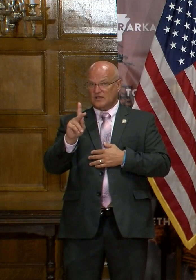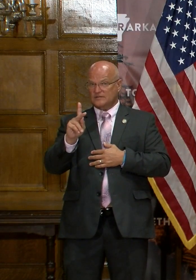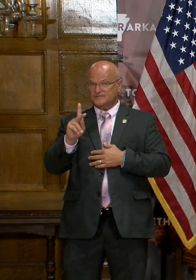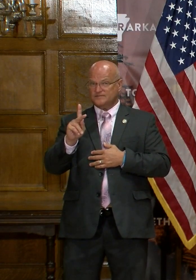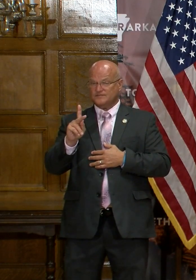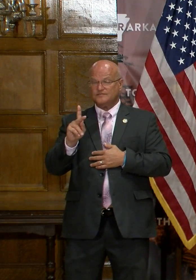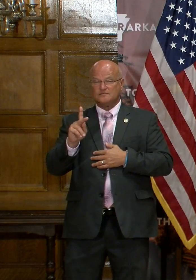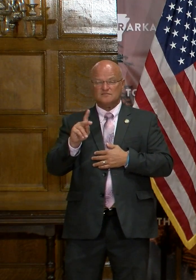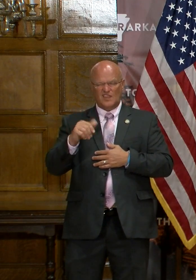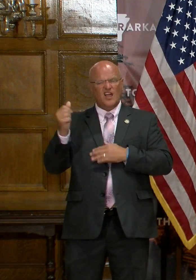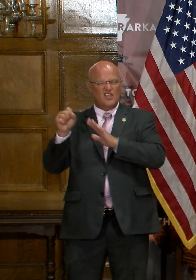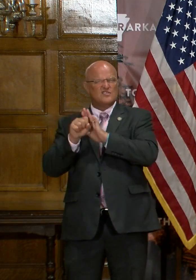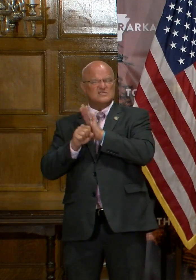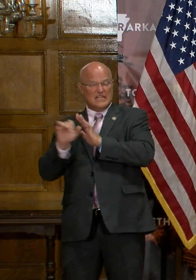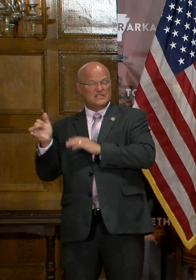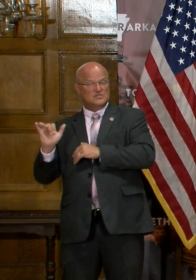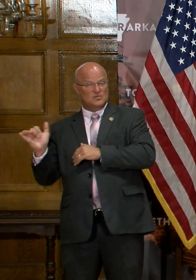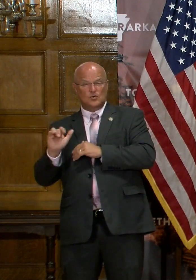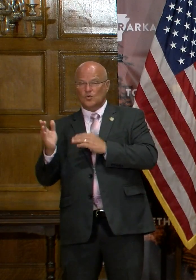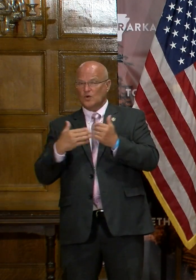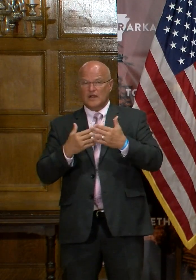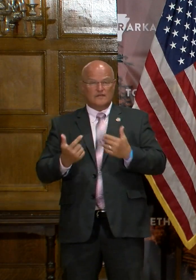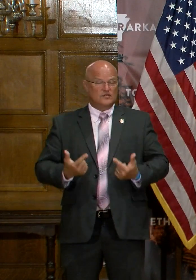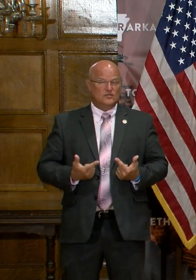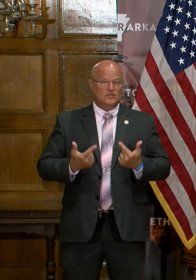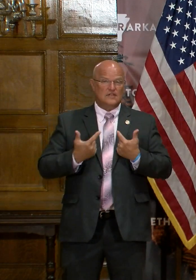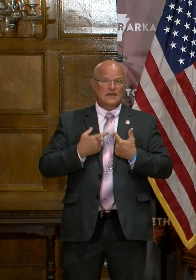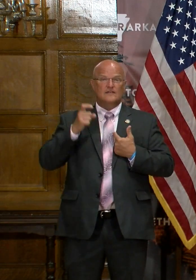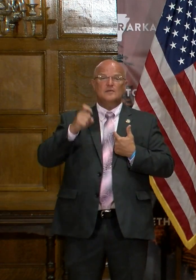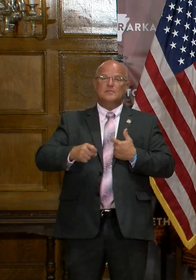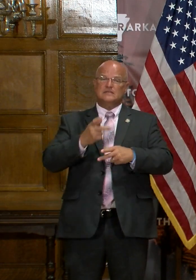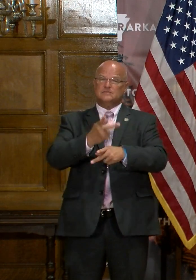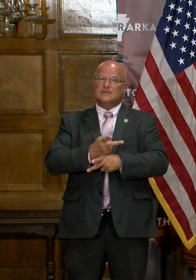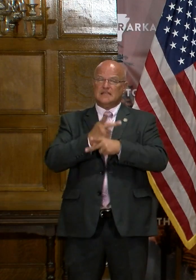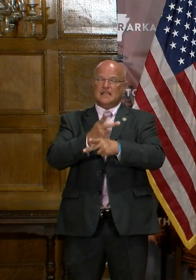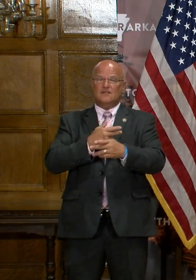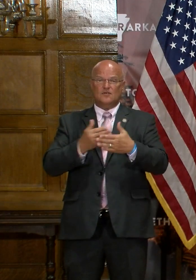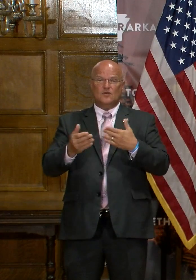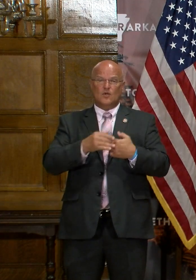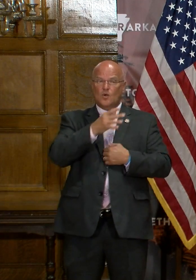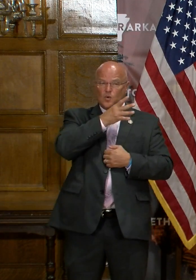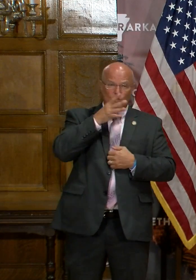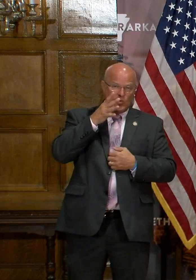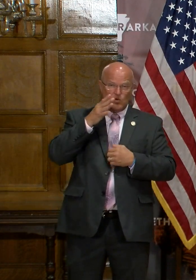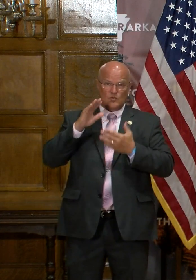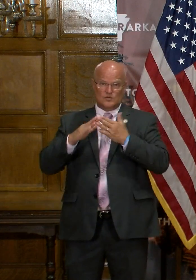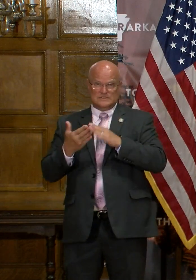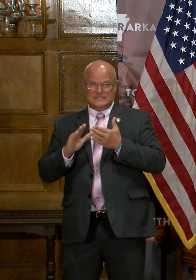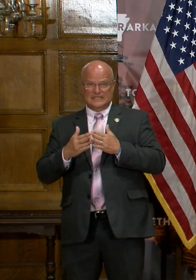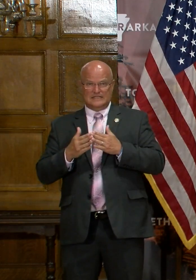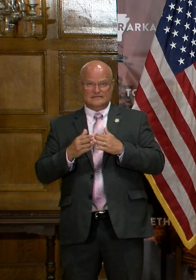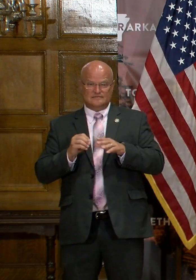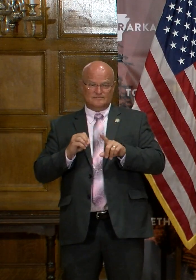this applies to other states as well, you've got to be careful whether it's rural or an urban area.